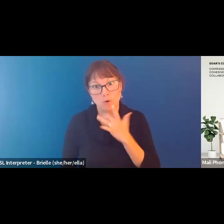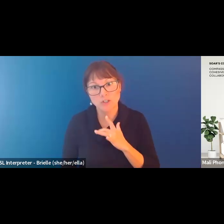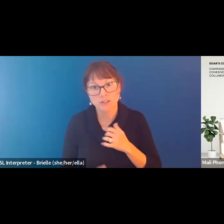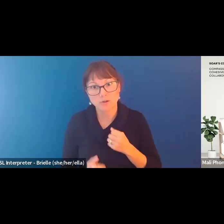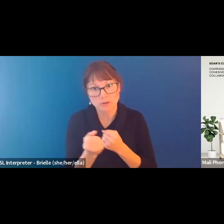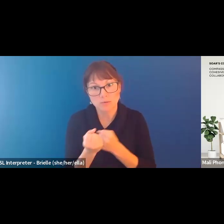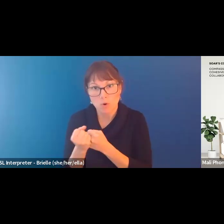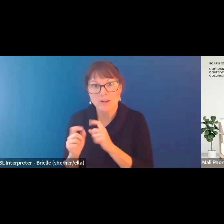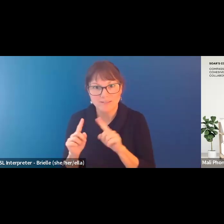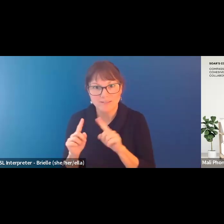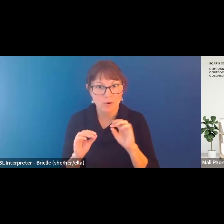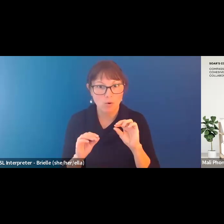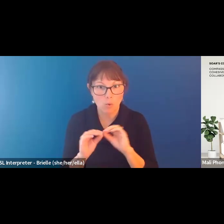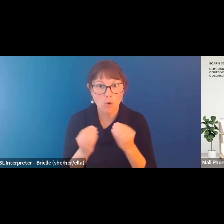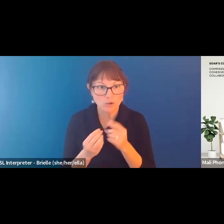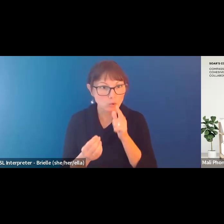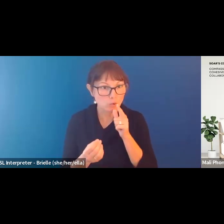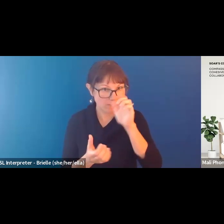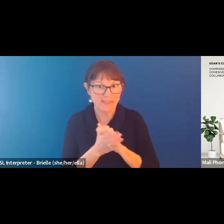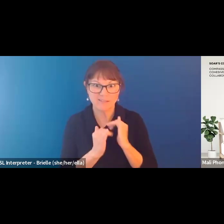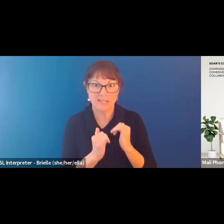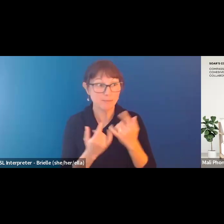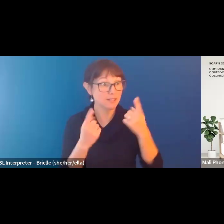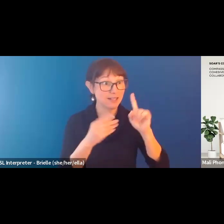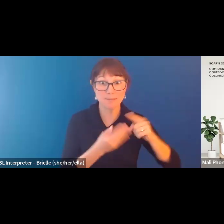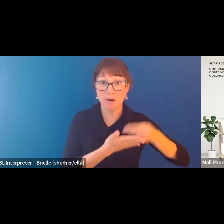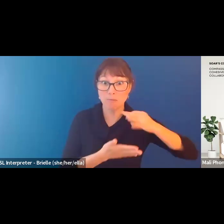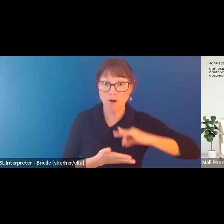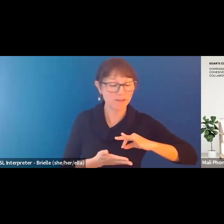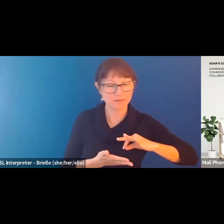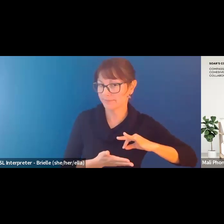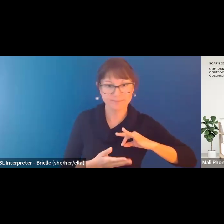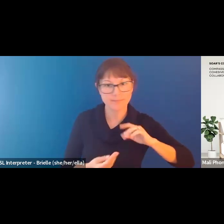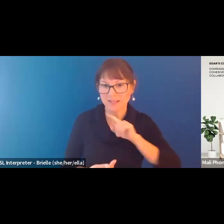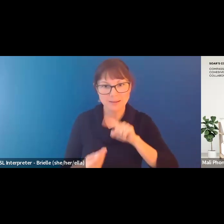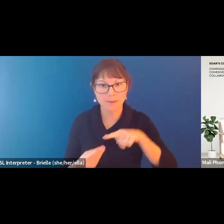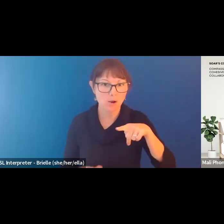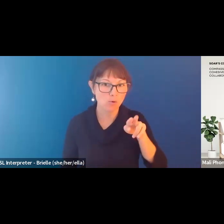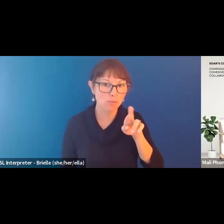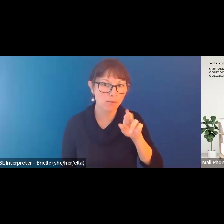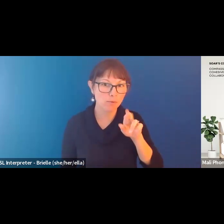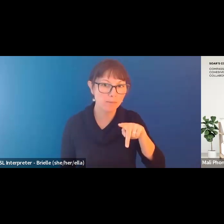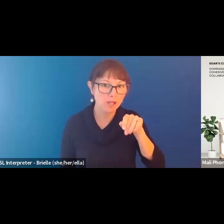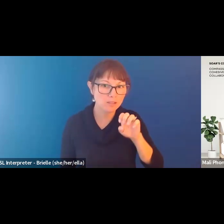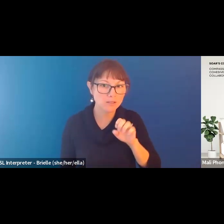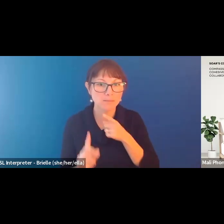we do, that success is not just about profit, it's about purpose and it's about people.